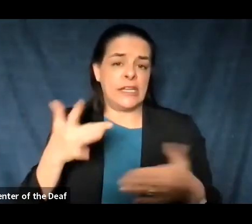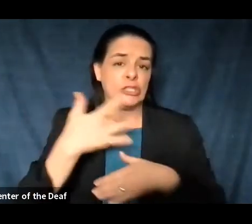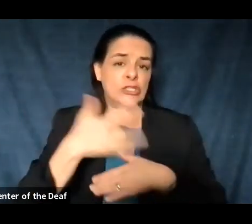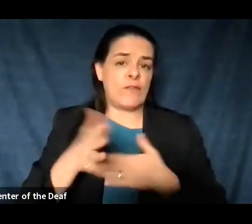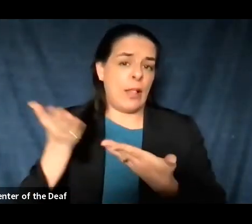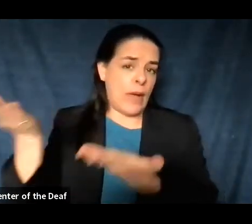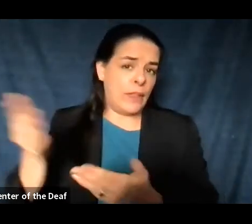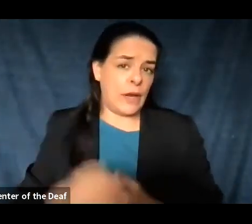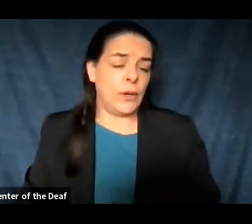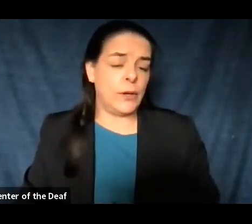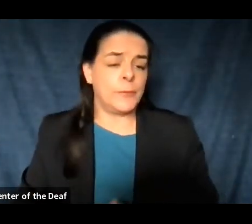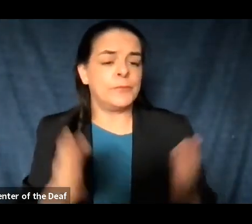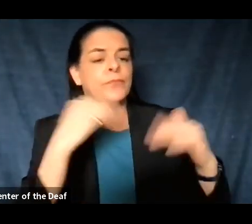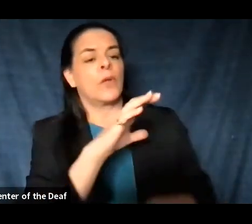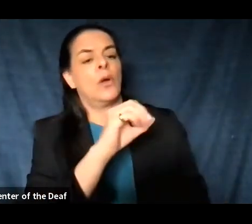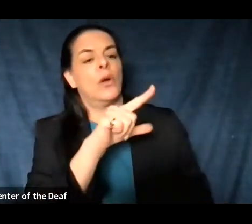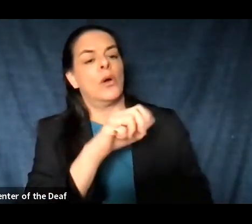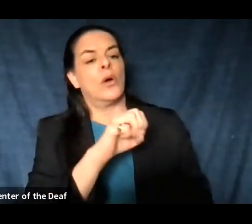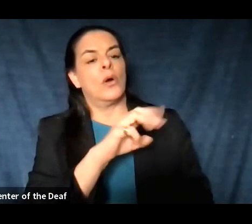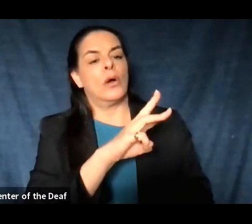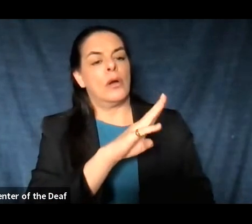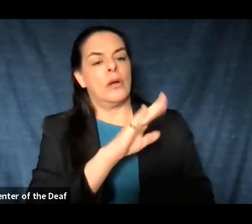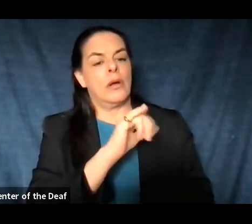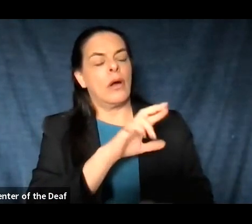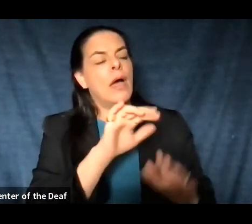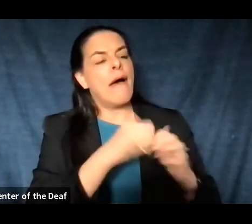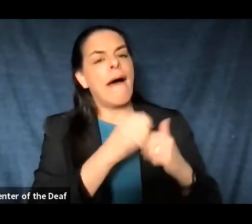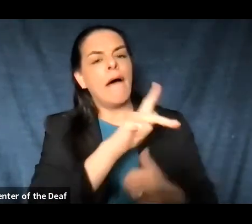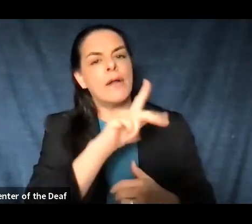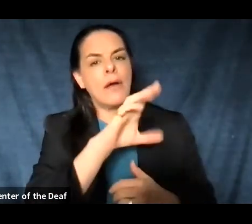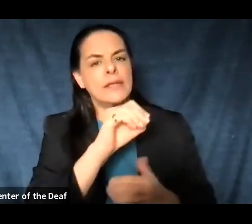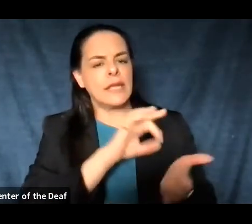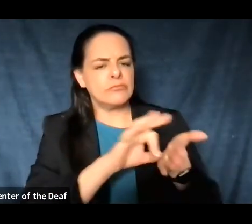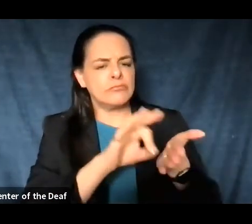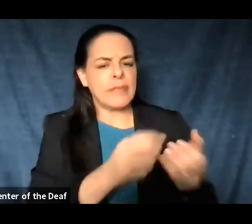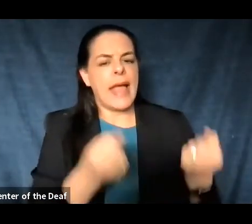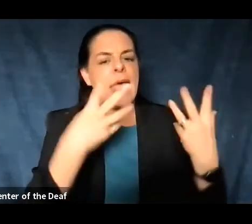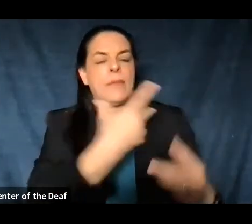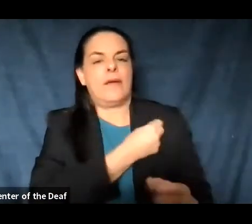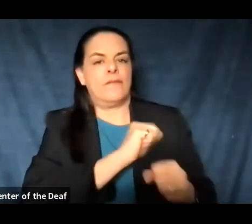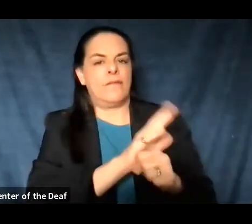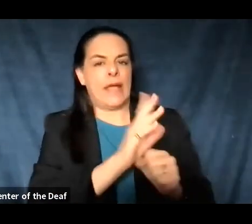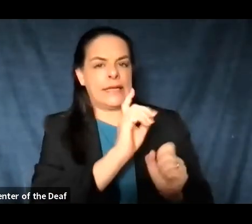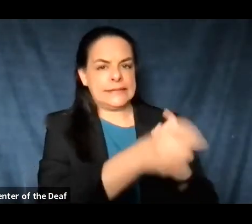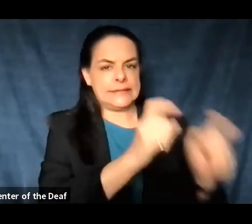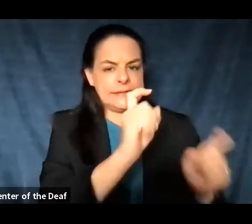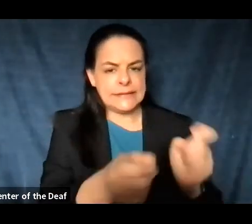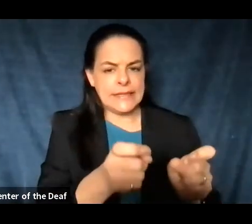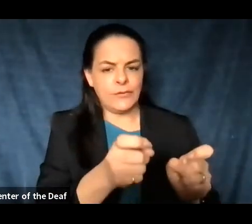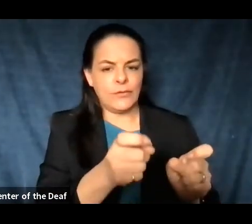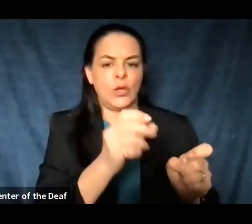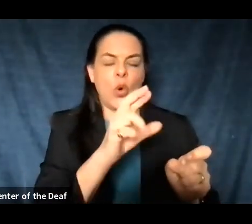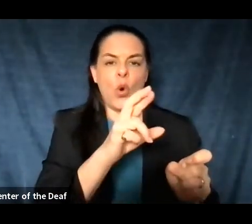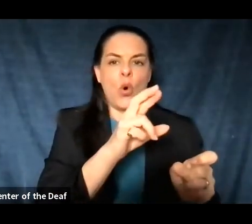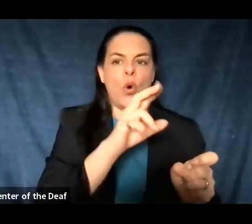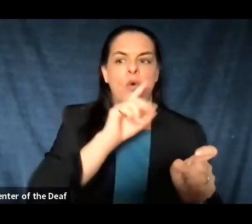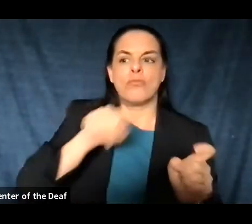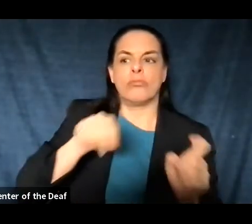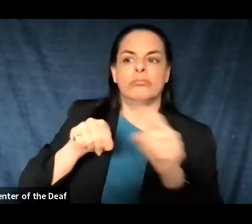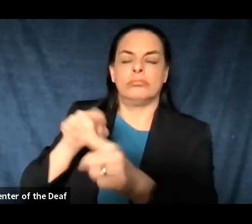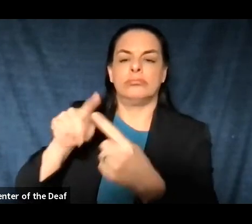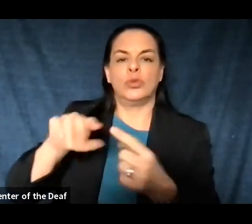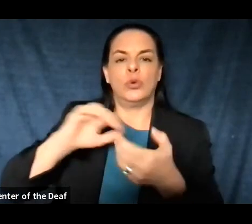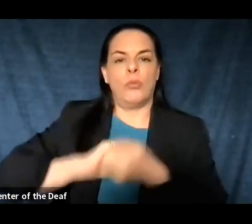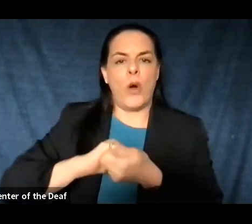From Cole with WBIR, how does Knox County track how much vaccine it distributes / directs to partner